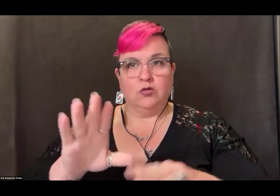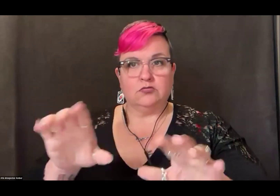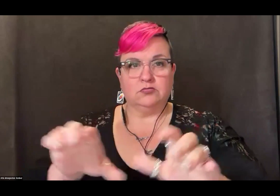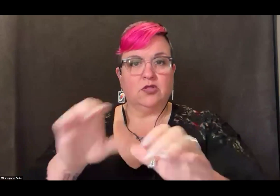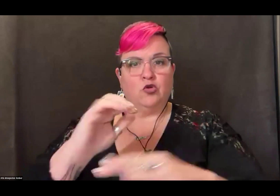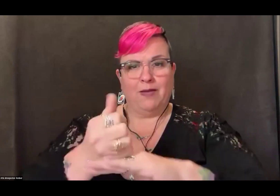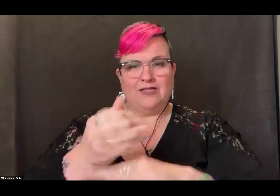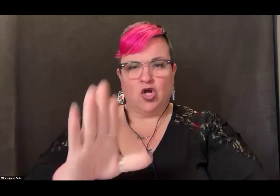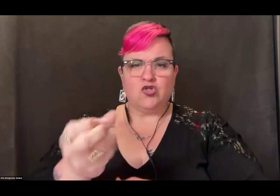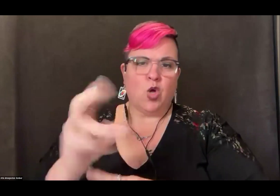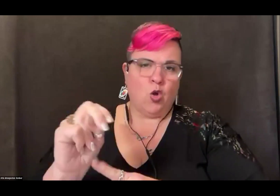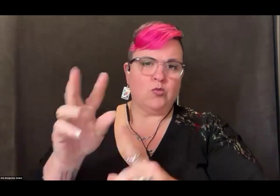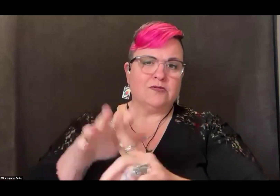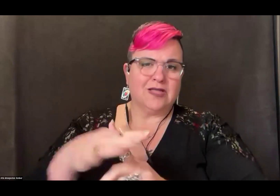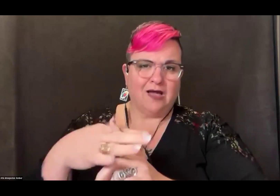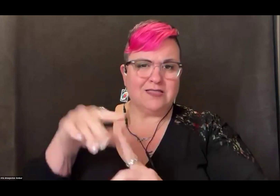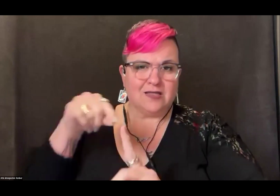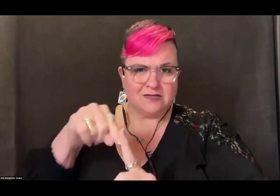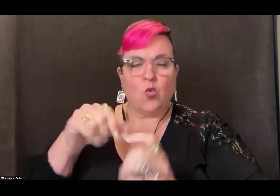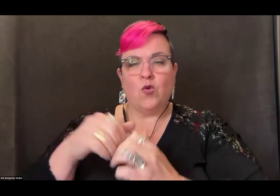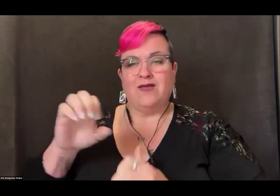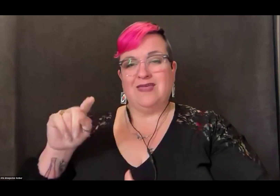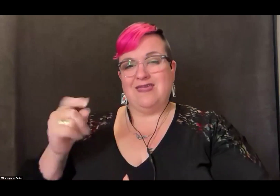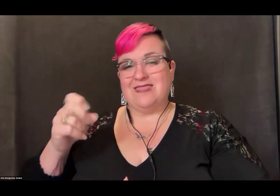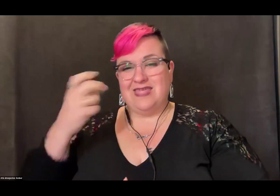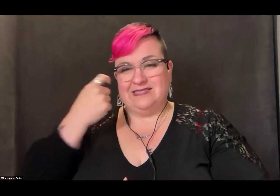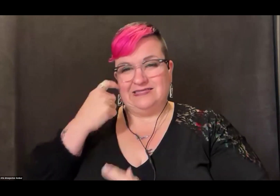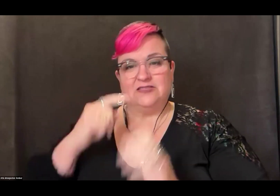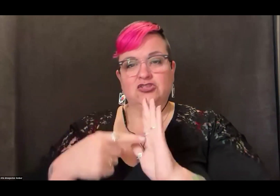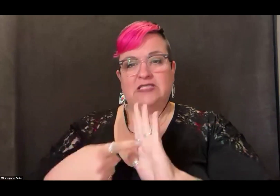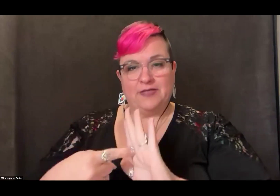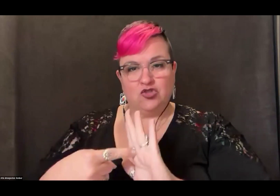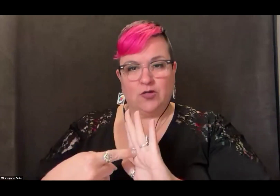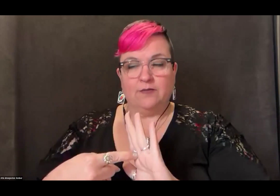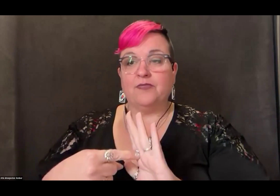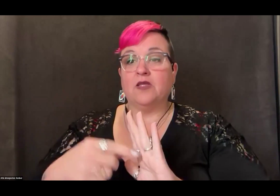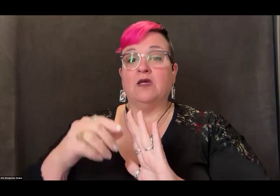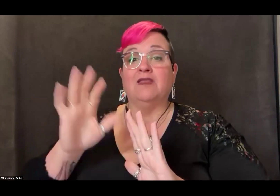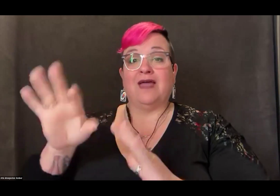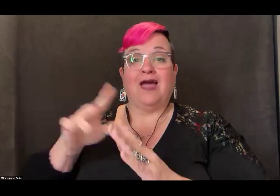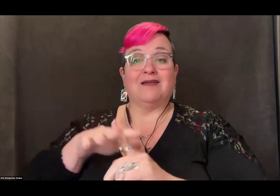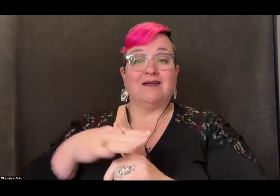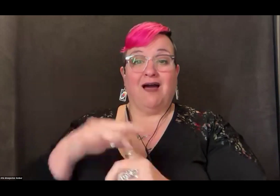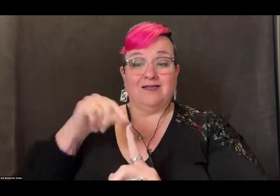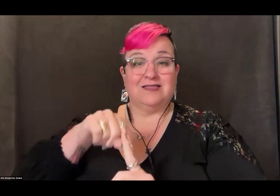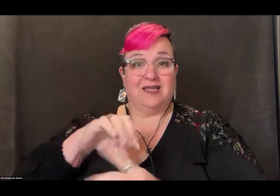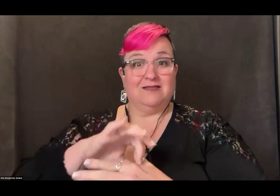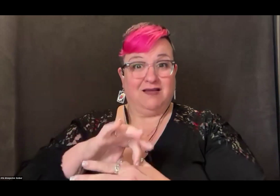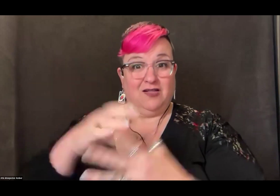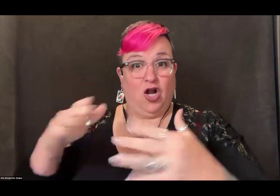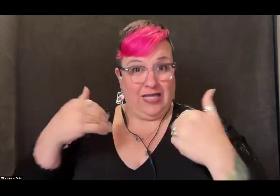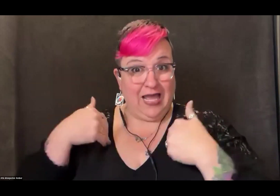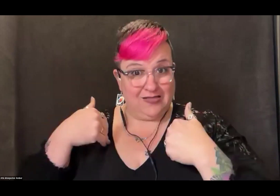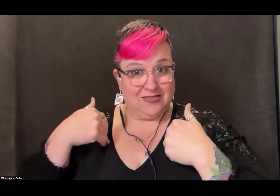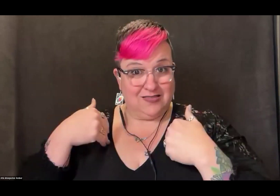on your own content, like what Ethan demonstrated. It took the content that it already